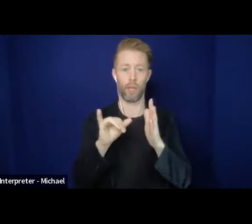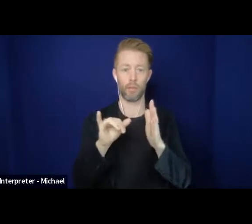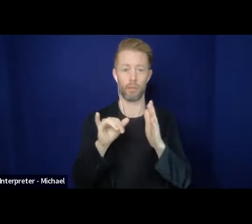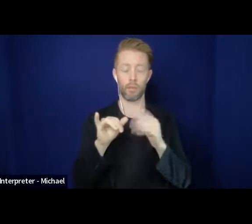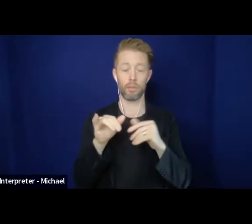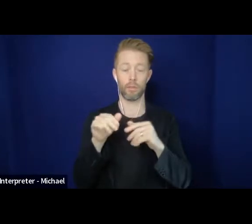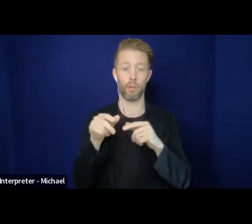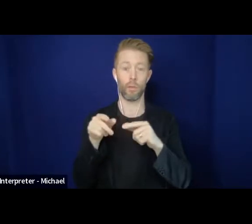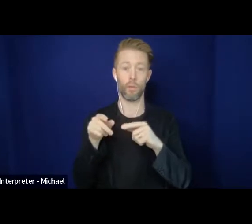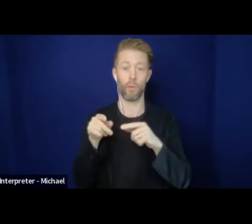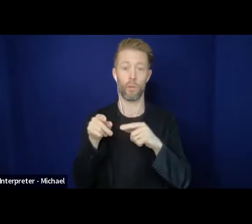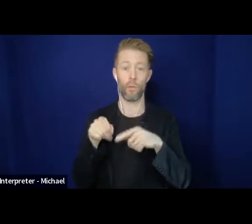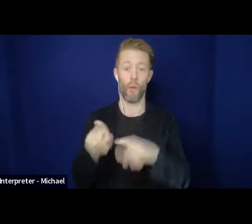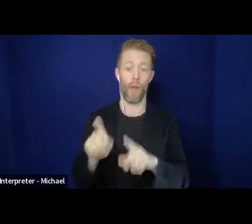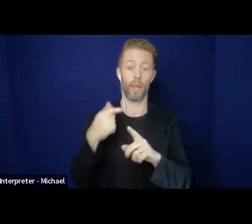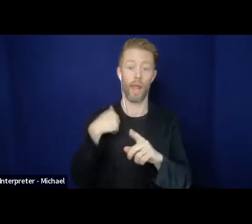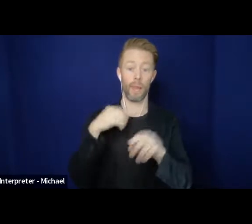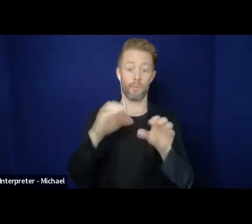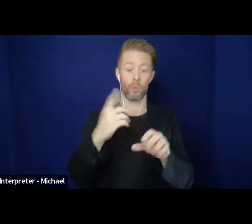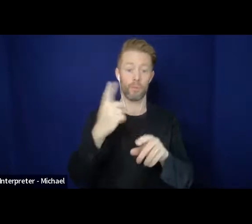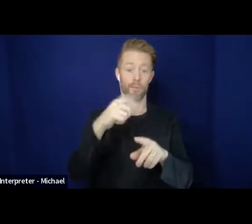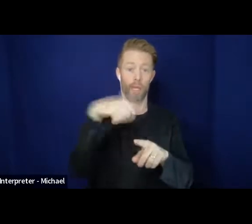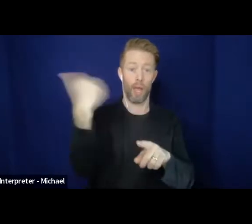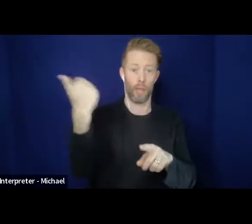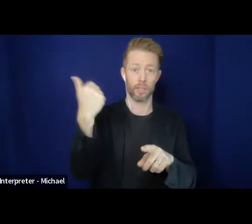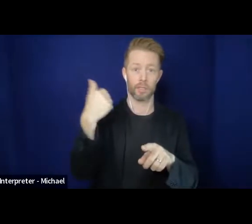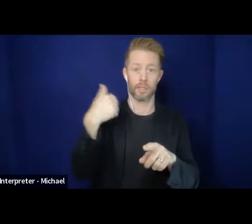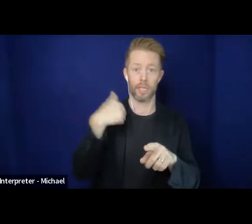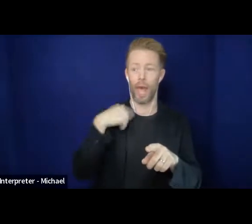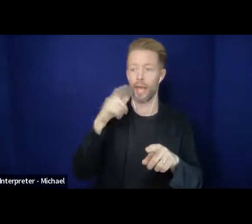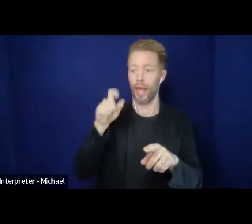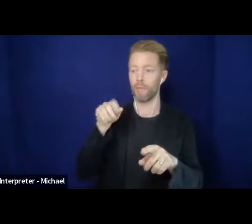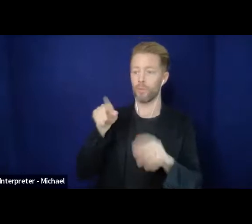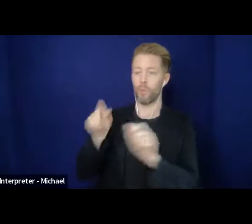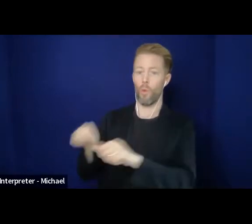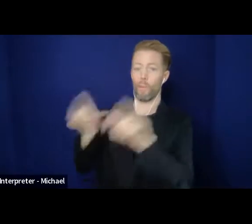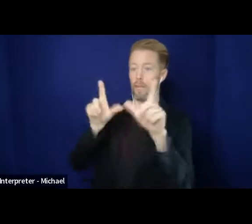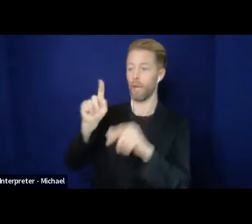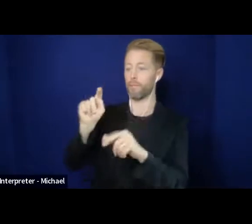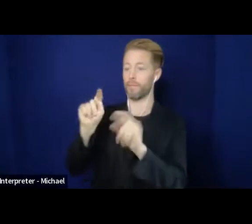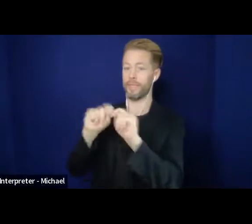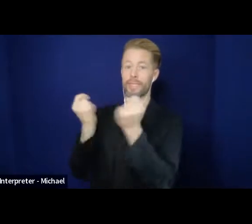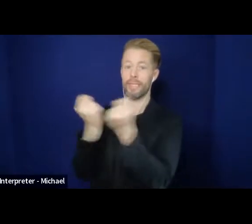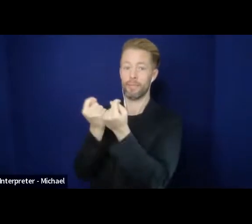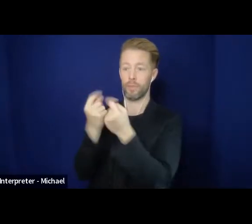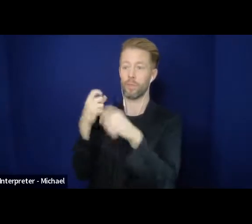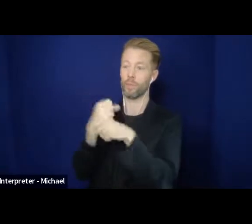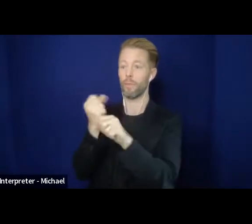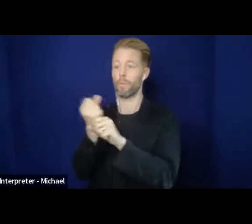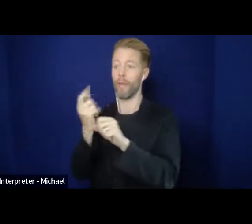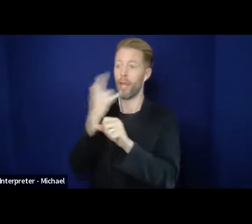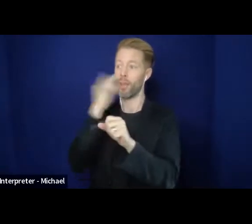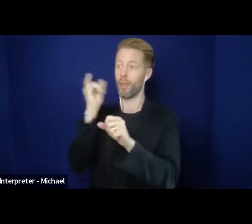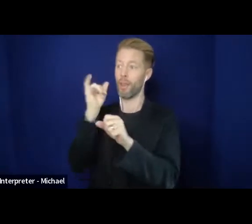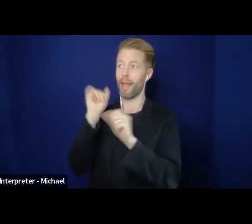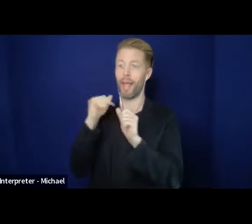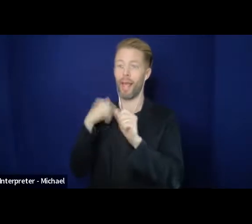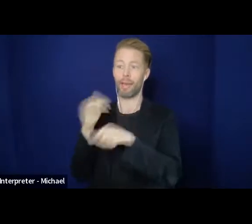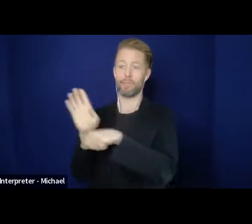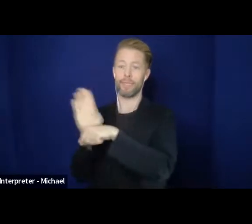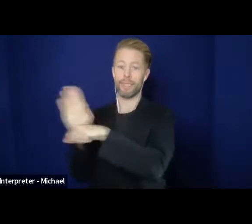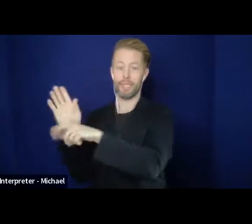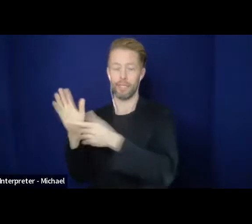you're doing, you have to go in to Microsoft Teams and click around to make it look like you are busy there, even if you are in the middle of other